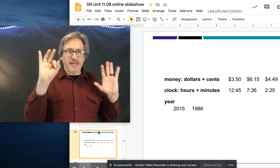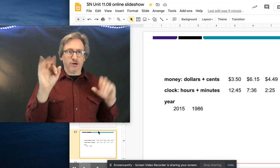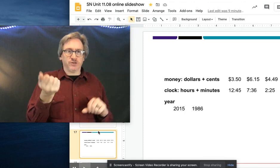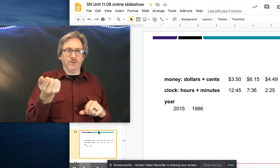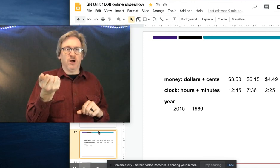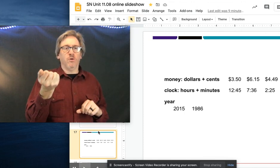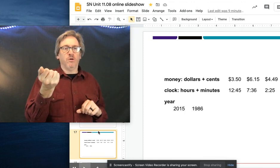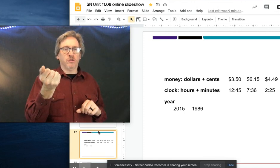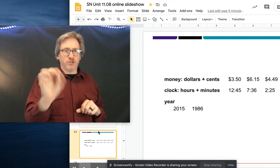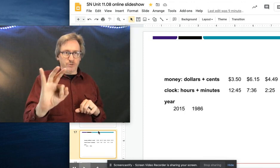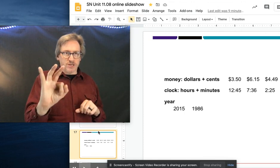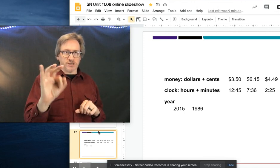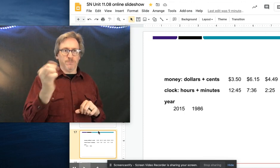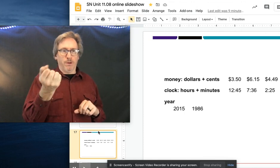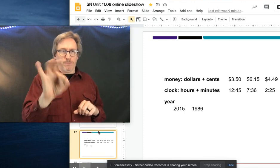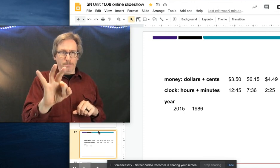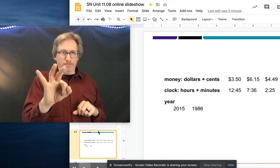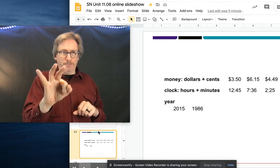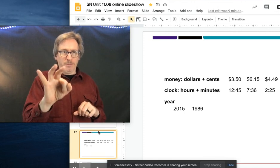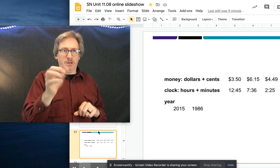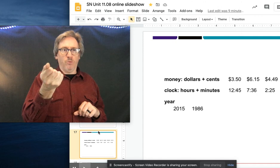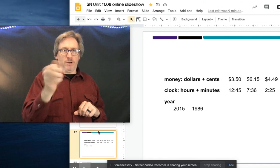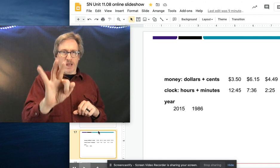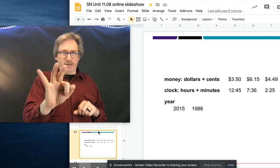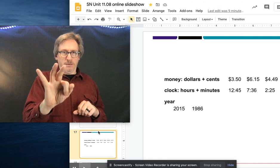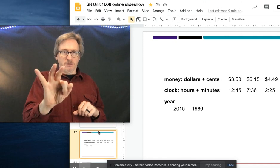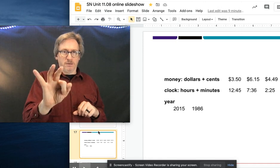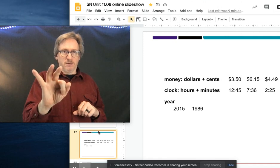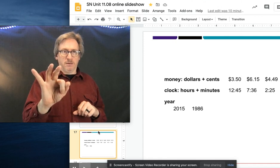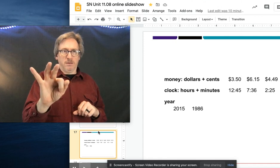for a year so we know 2 digits. Bum bum